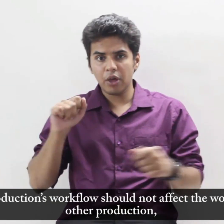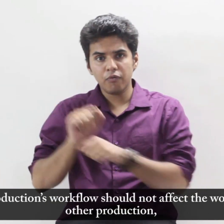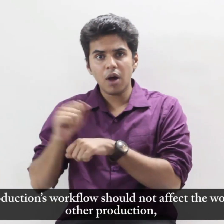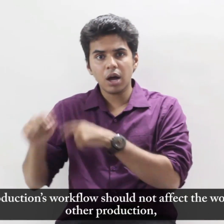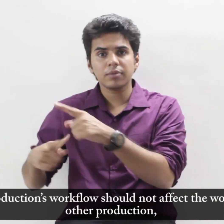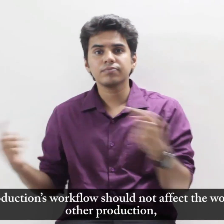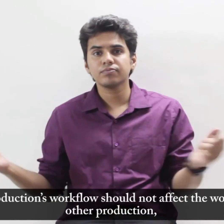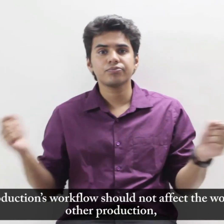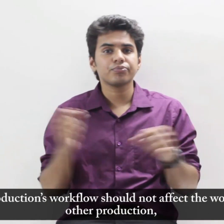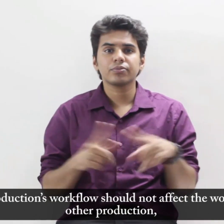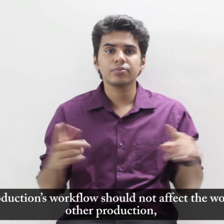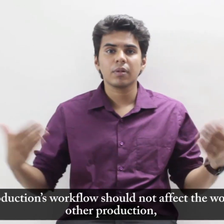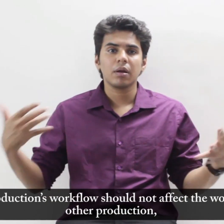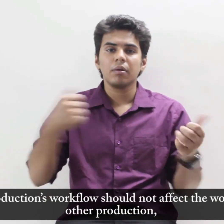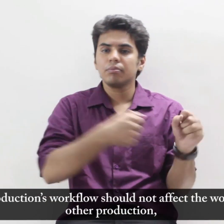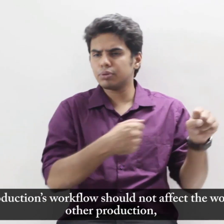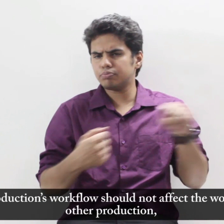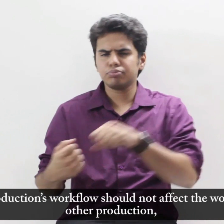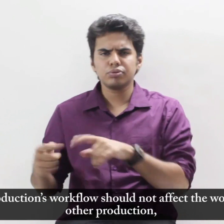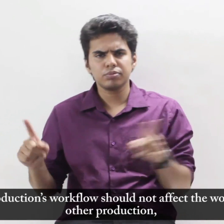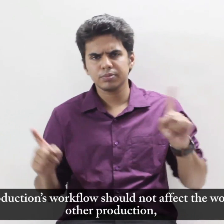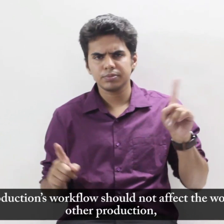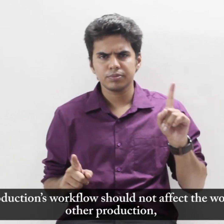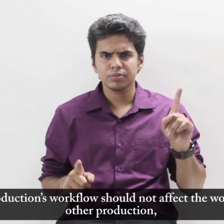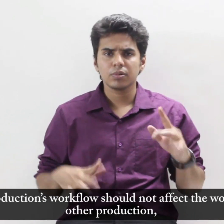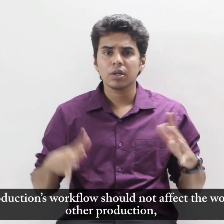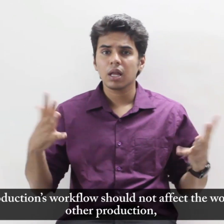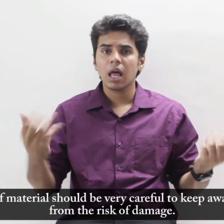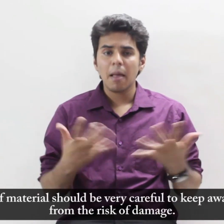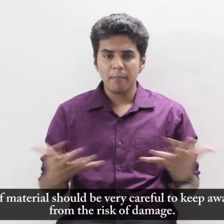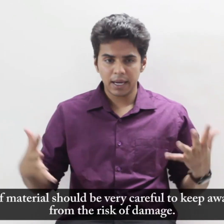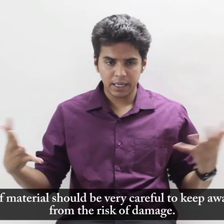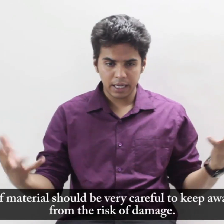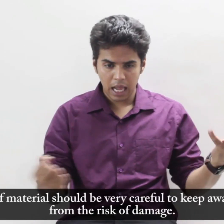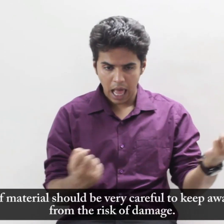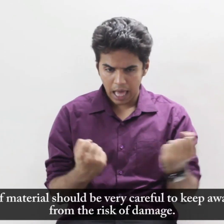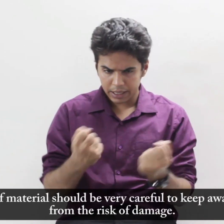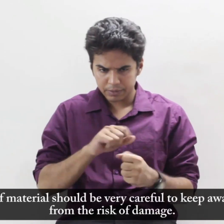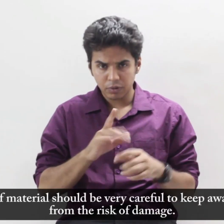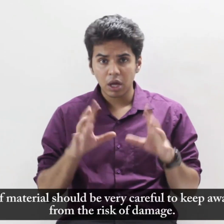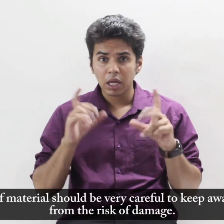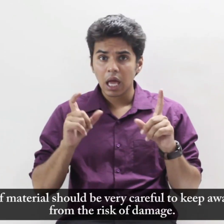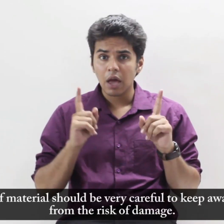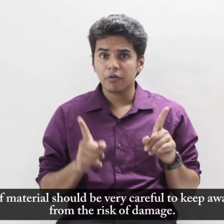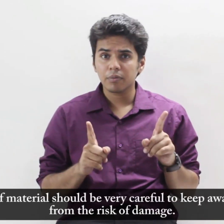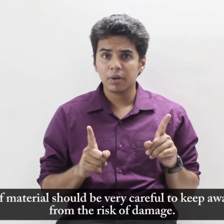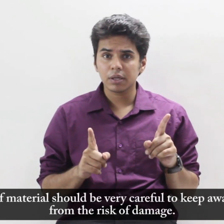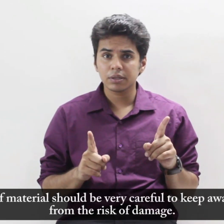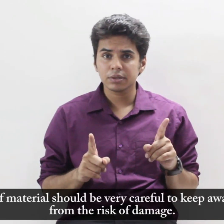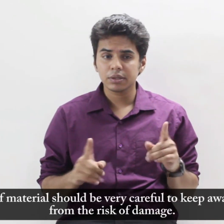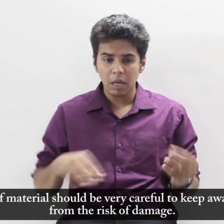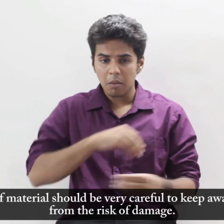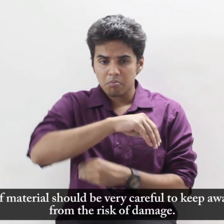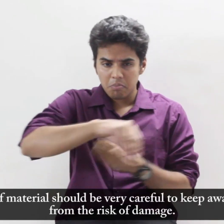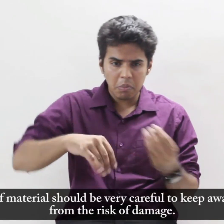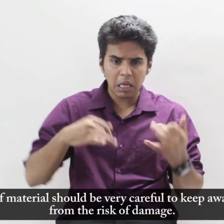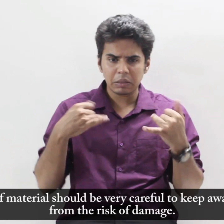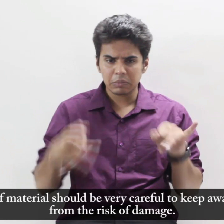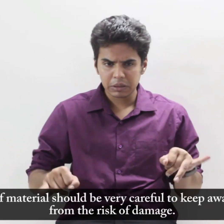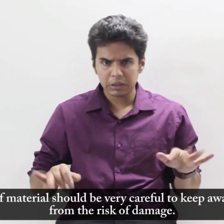Handling of material should be very careful to keep away material